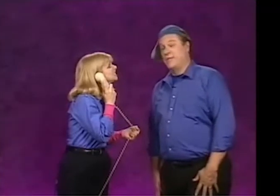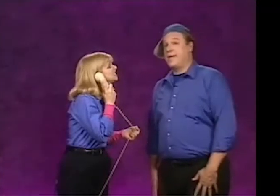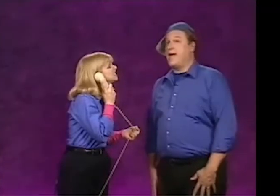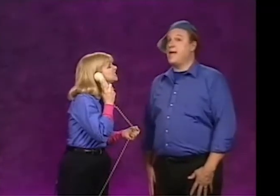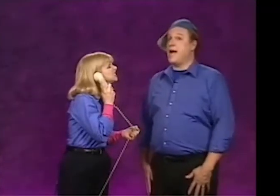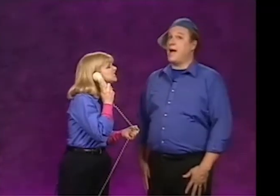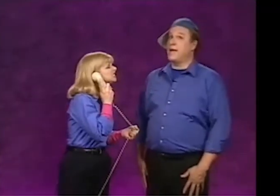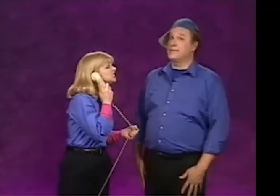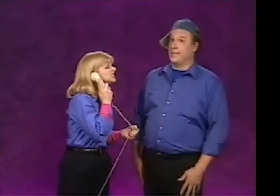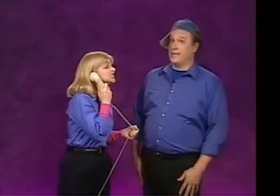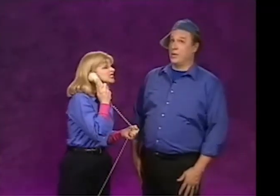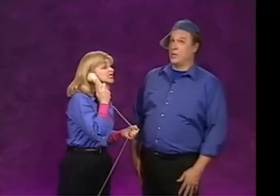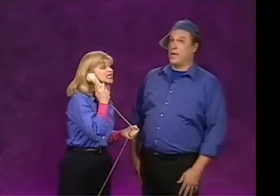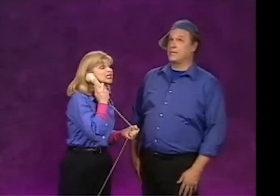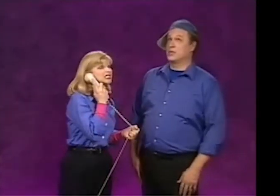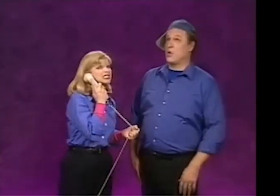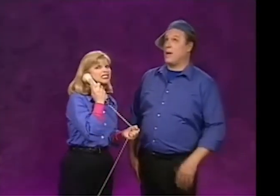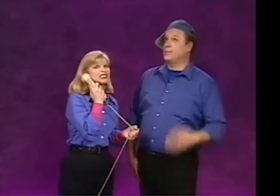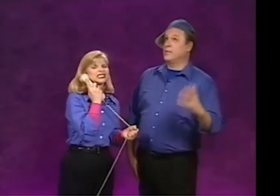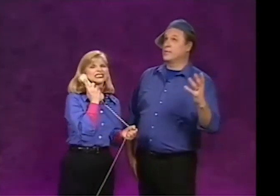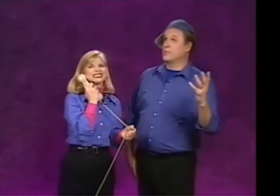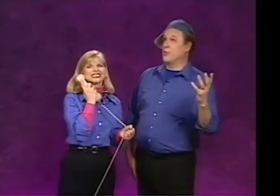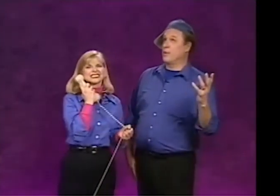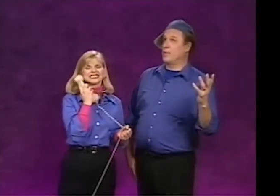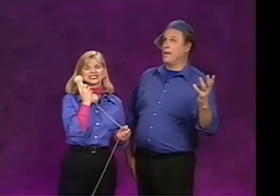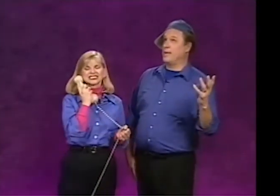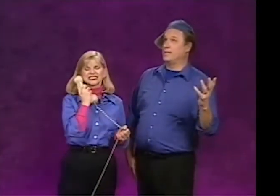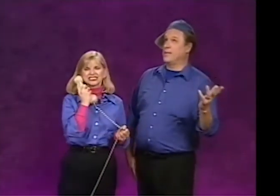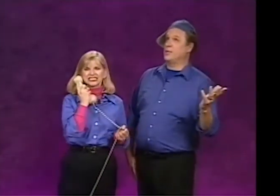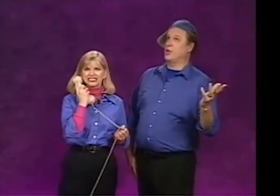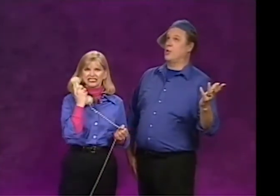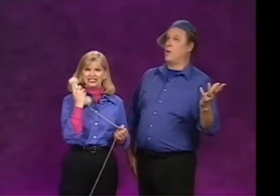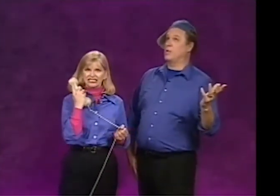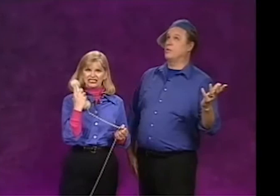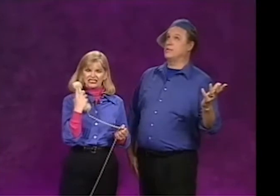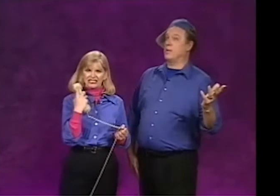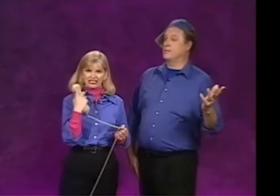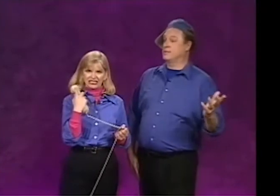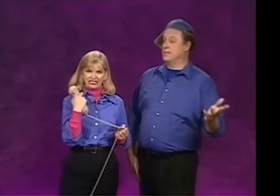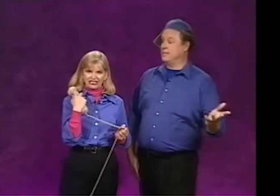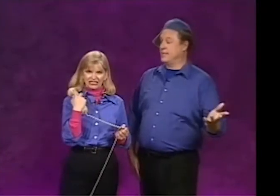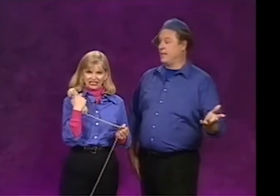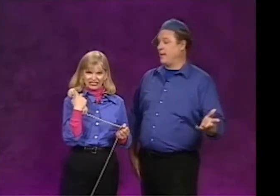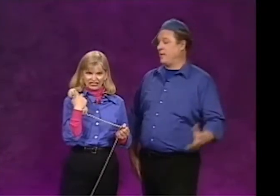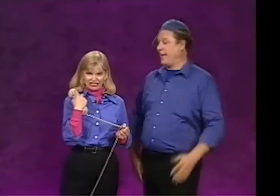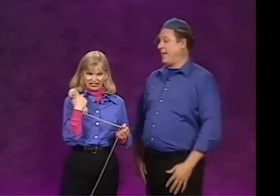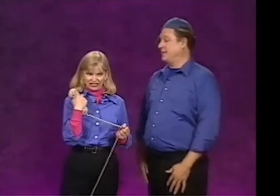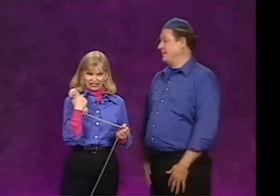The KID would like to go up to his room and play Nintendo while you tell Mrs. Lipsky about Aunt